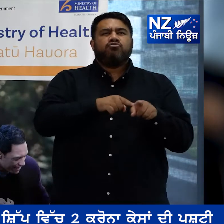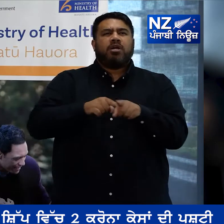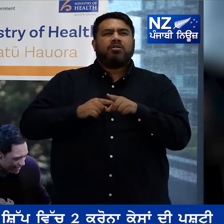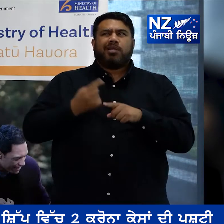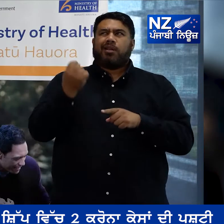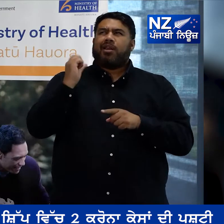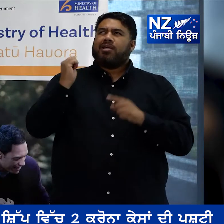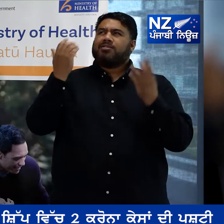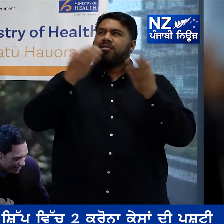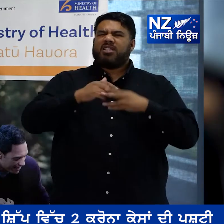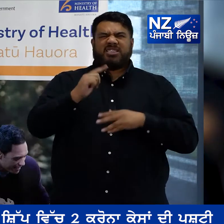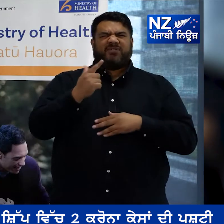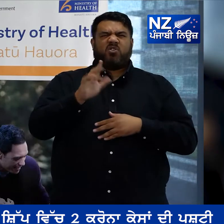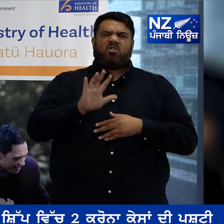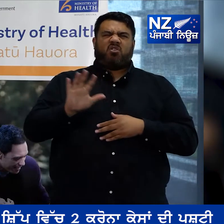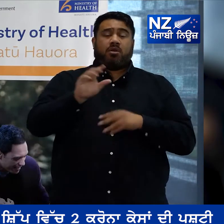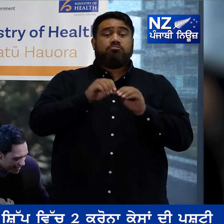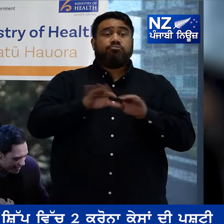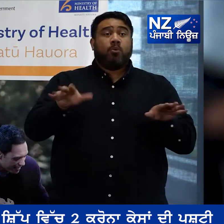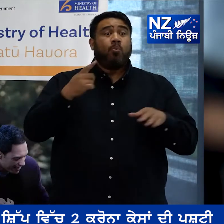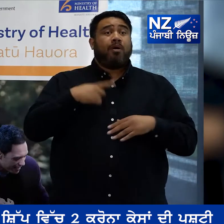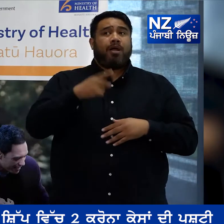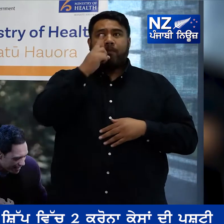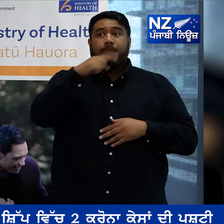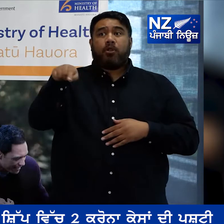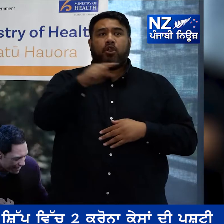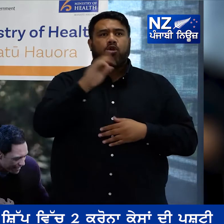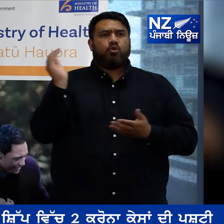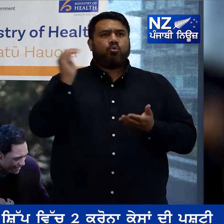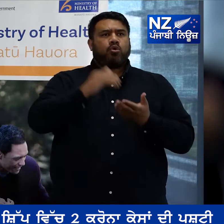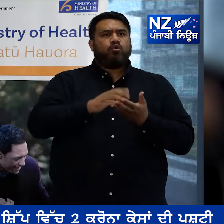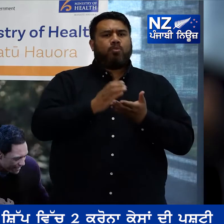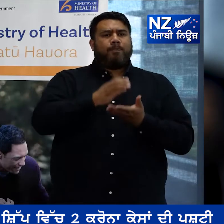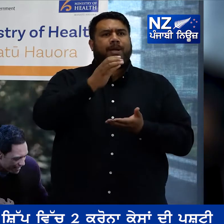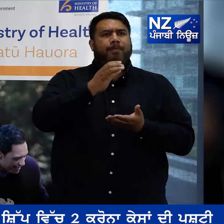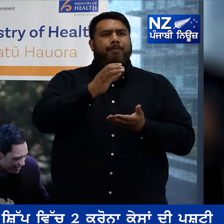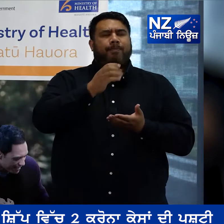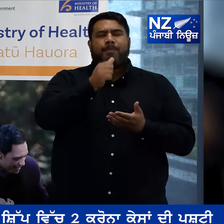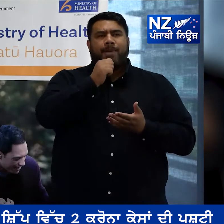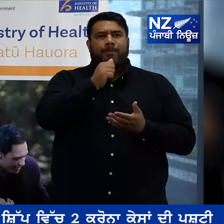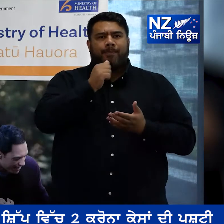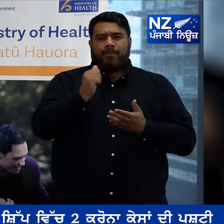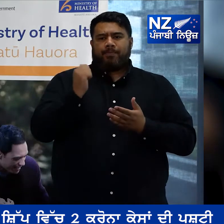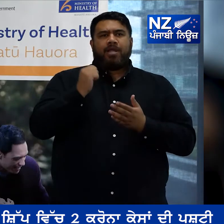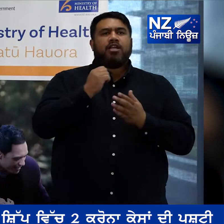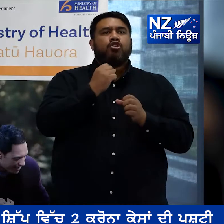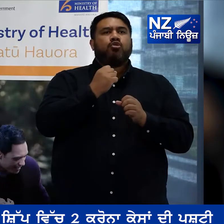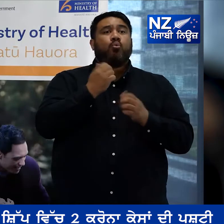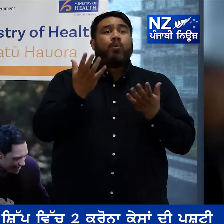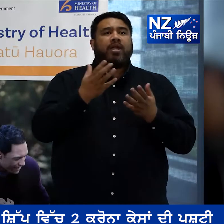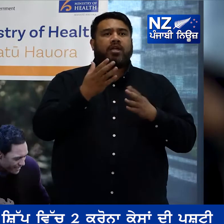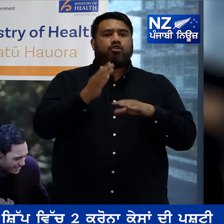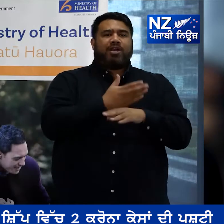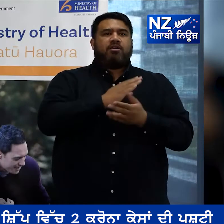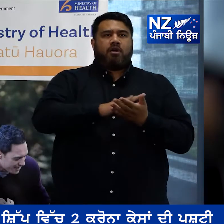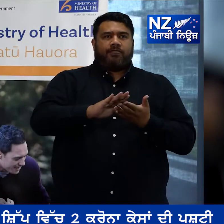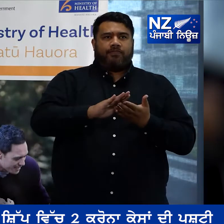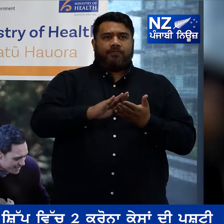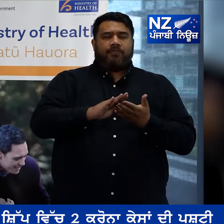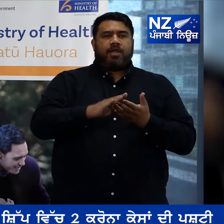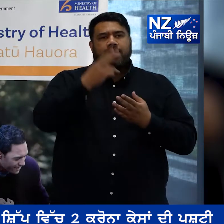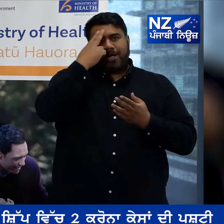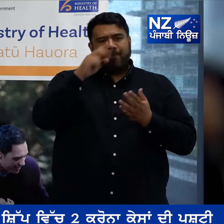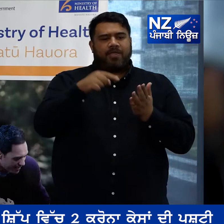people who had been at the Malt Pub in Green Hive last Friday night. This was because one of the cases we